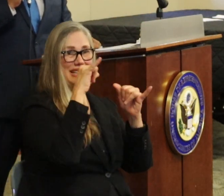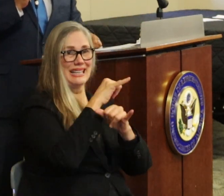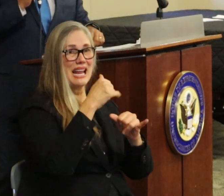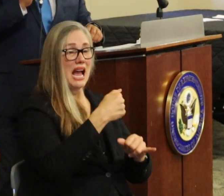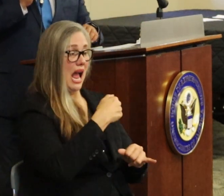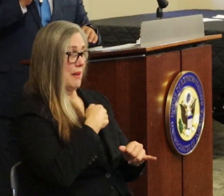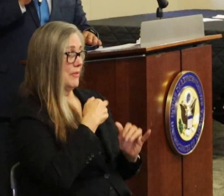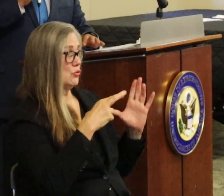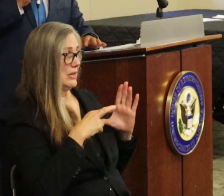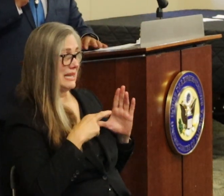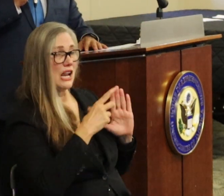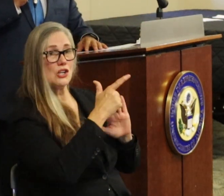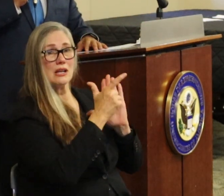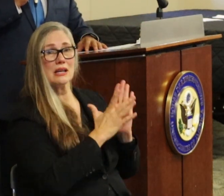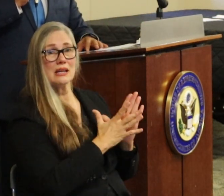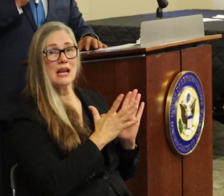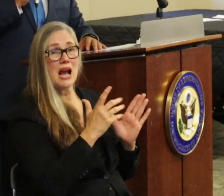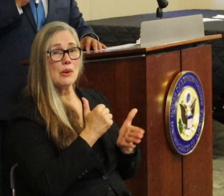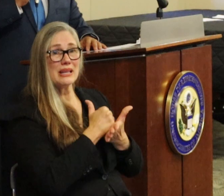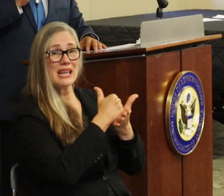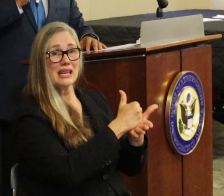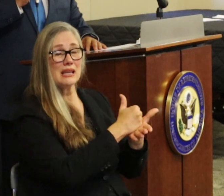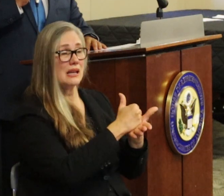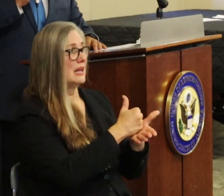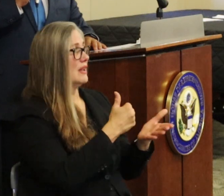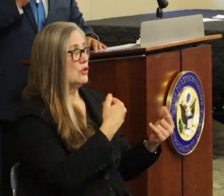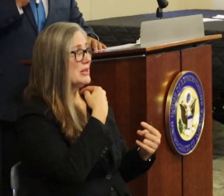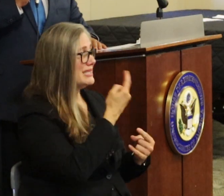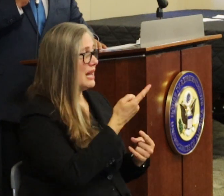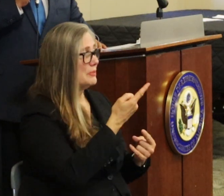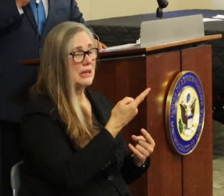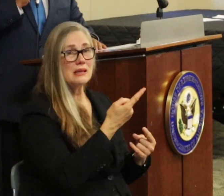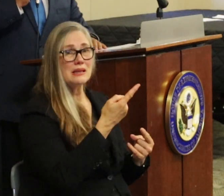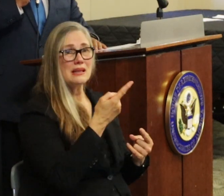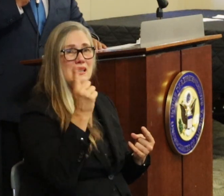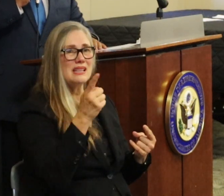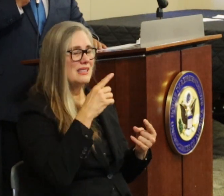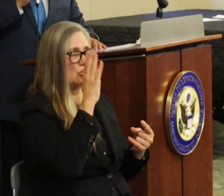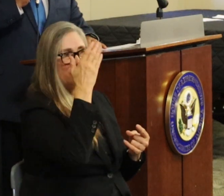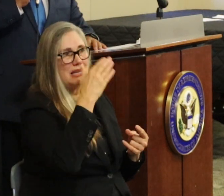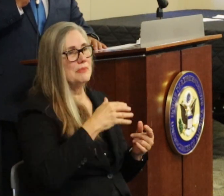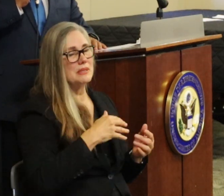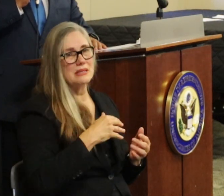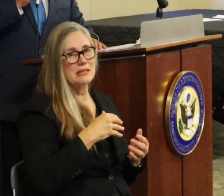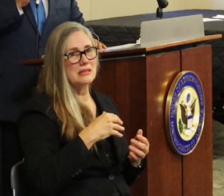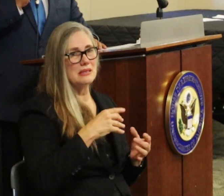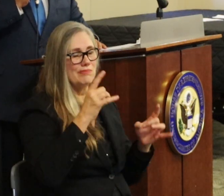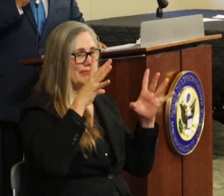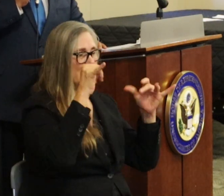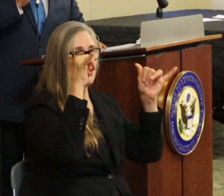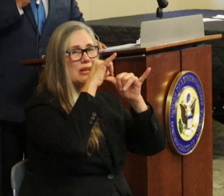to help your office if I could be directed to the right people to write letters and to argue. It seems ludicrous that this